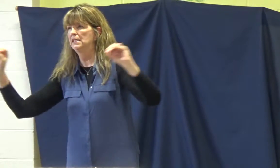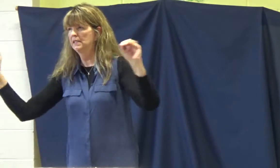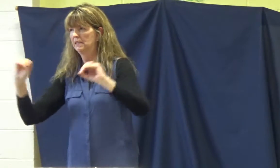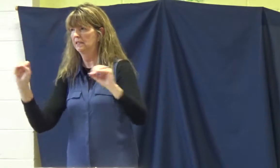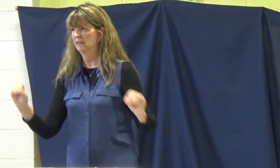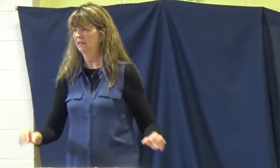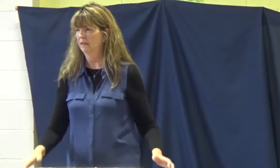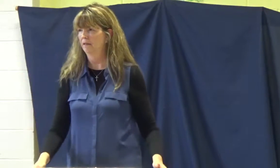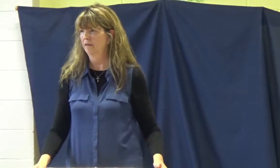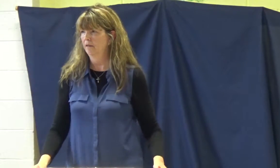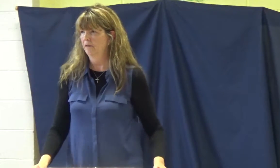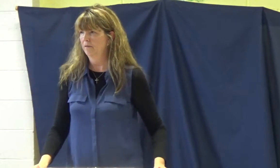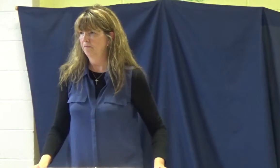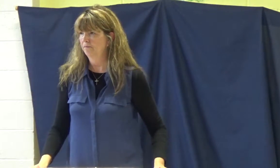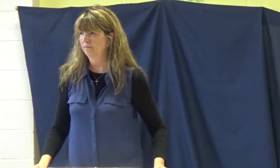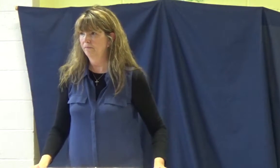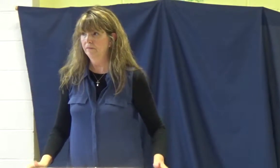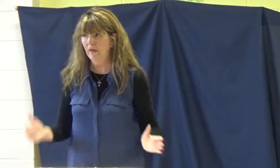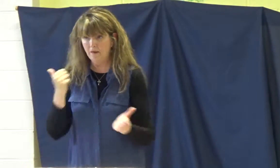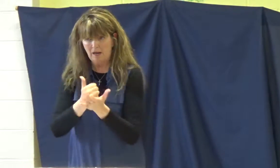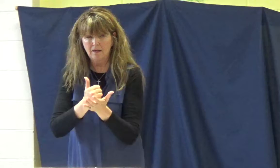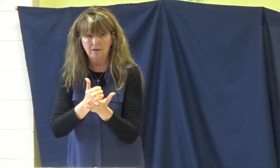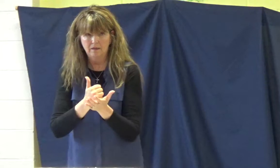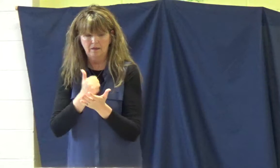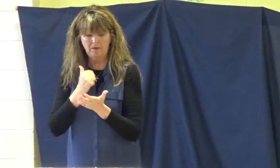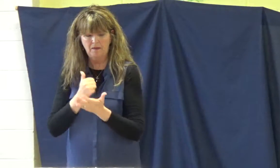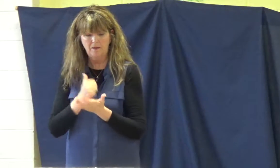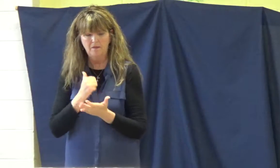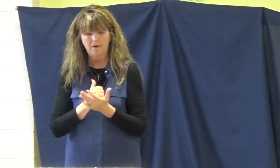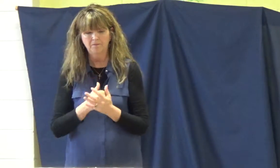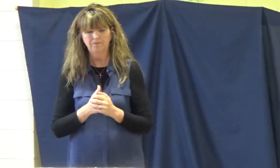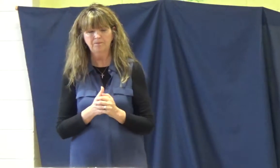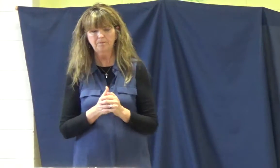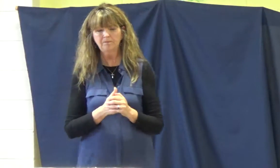that do not have a voice. Amen?